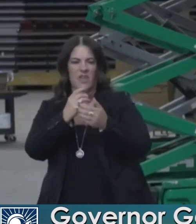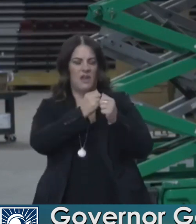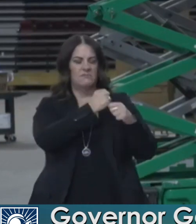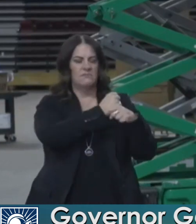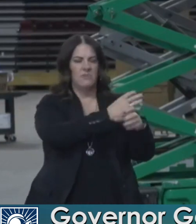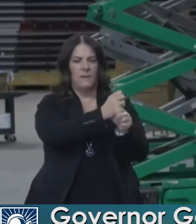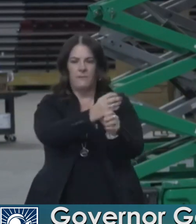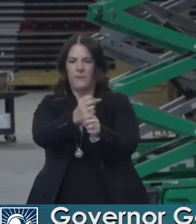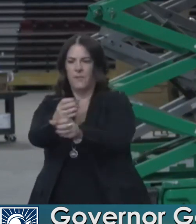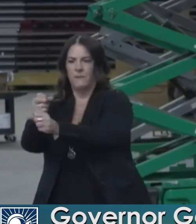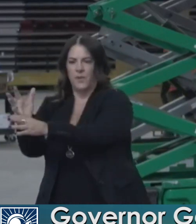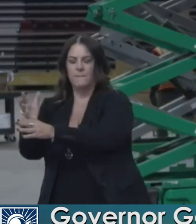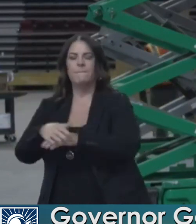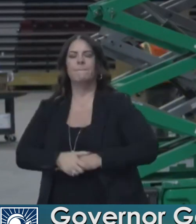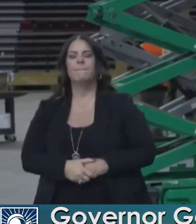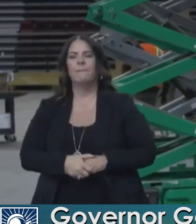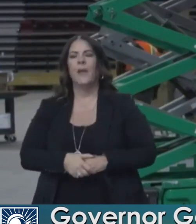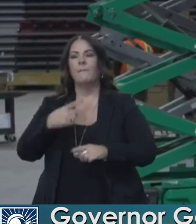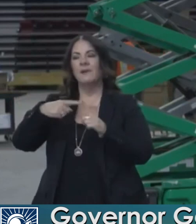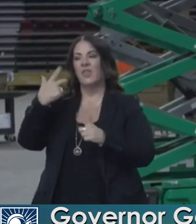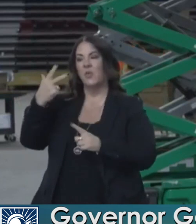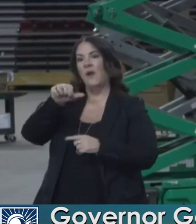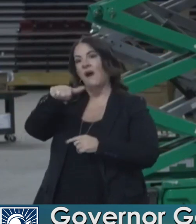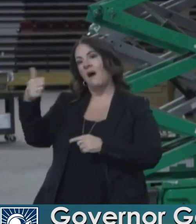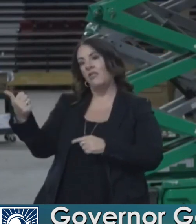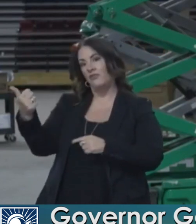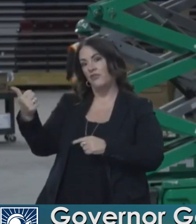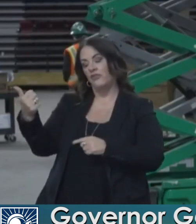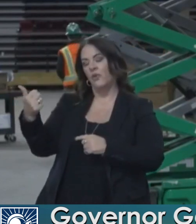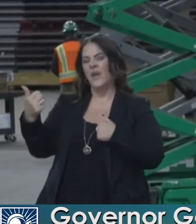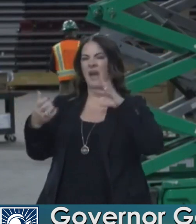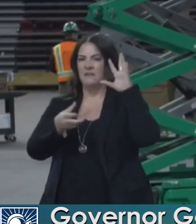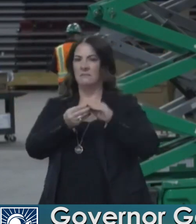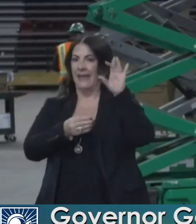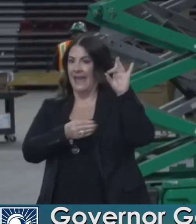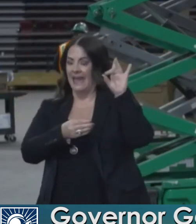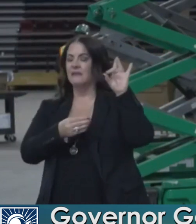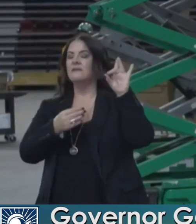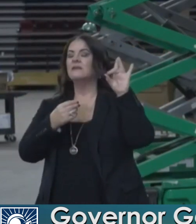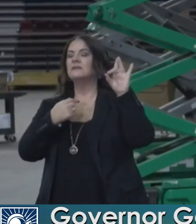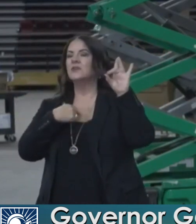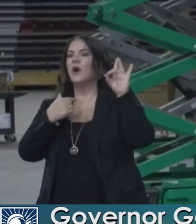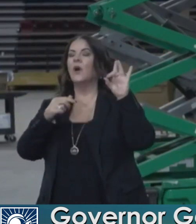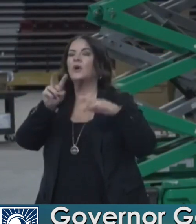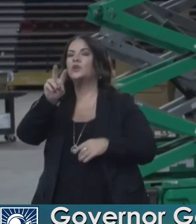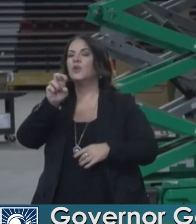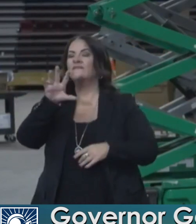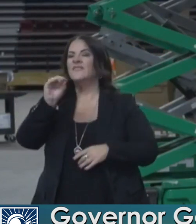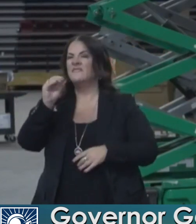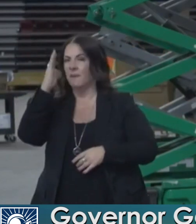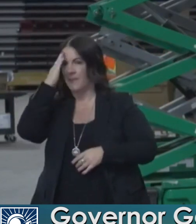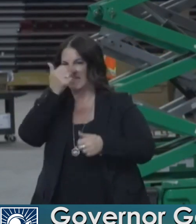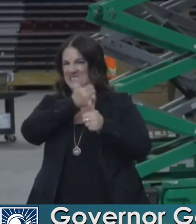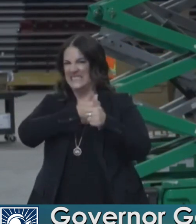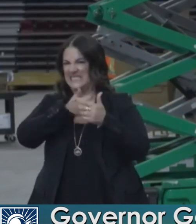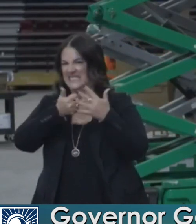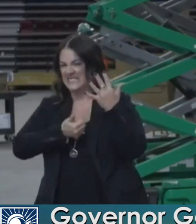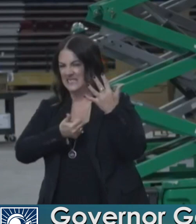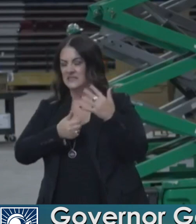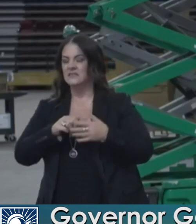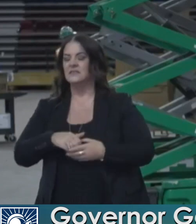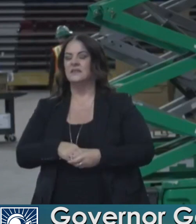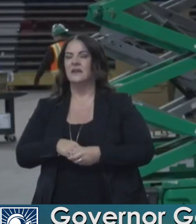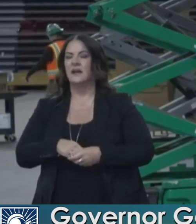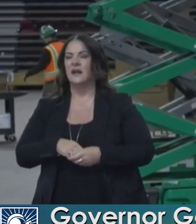sites. 3 additional sites of those original 8, 250 beds per. That's the 2,000. 8